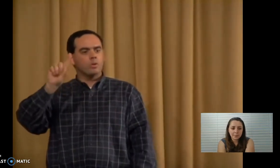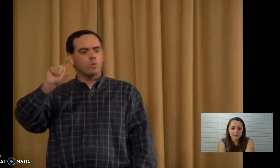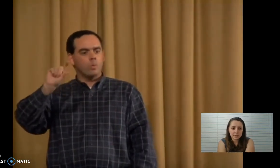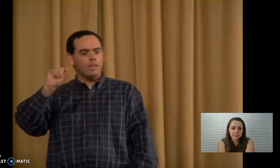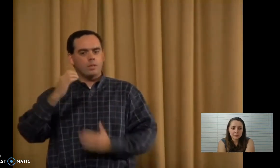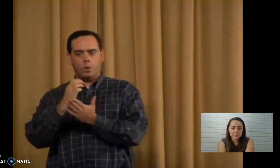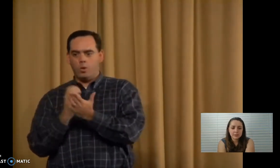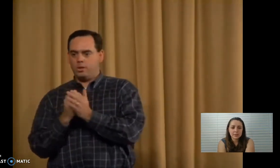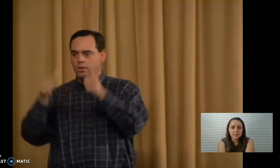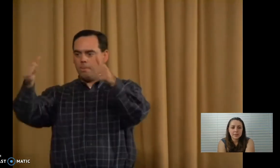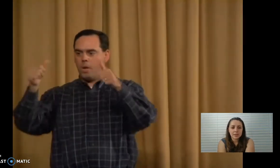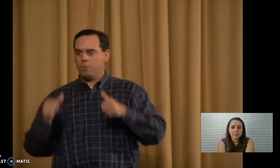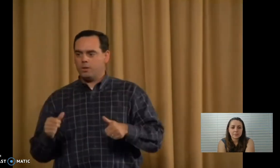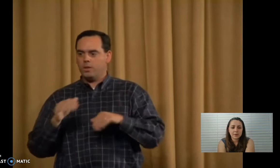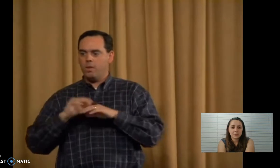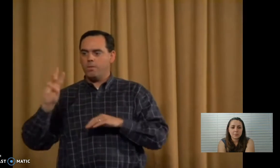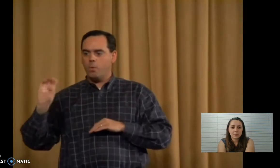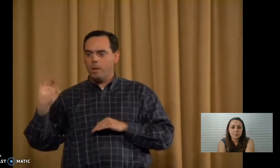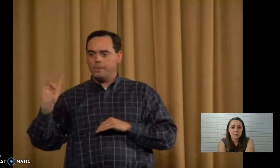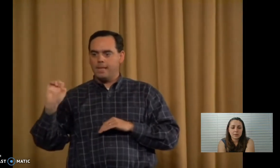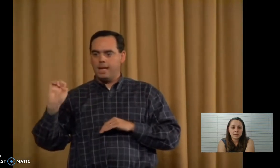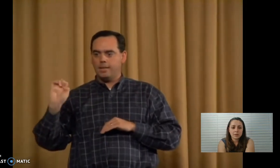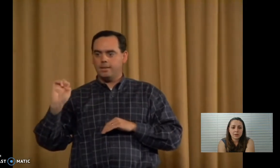so popular. It has about